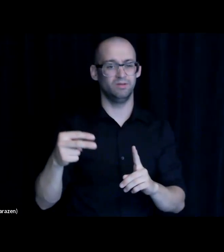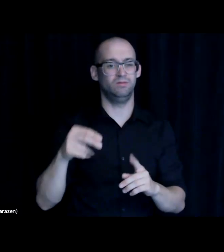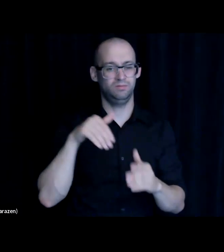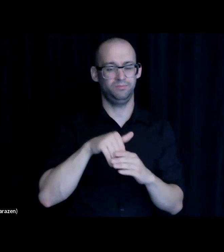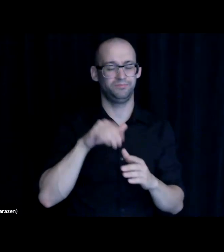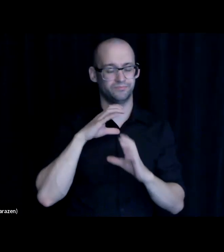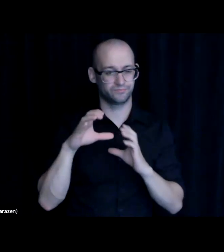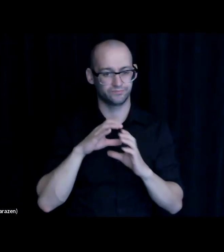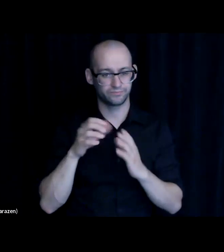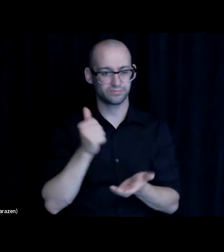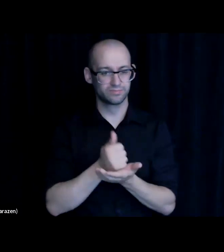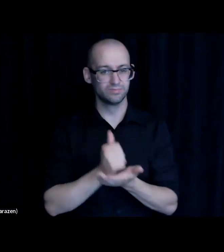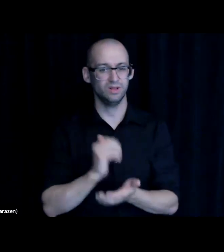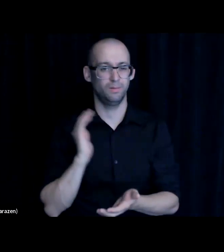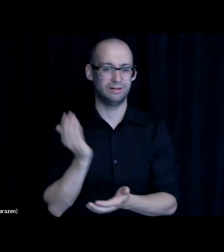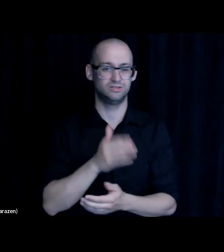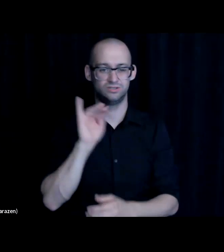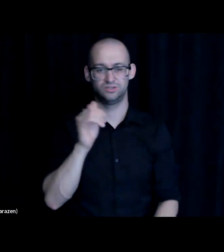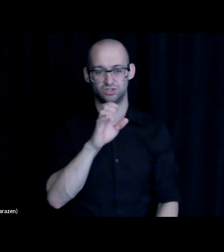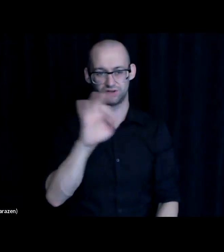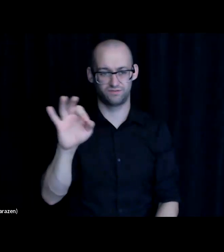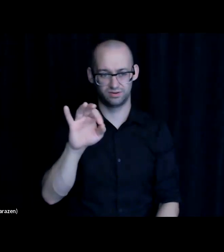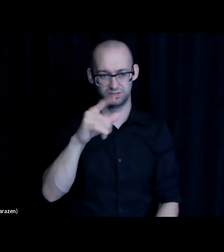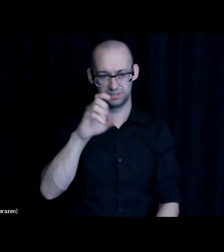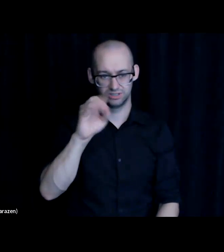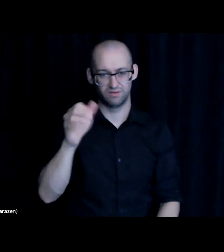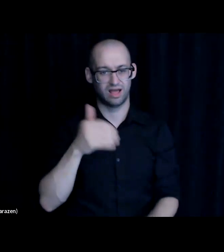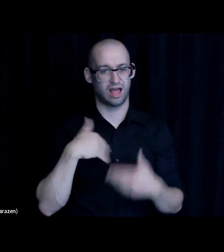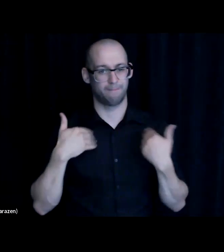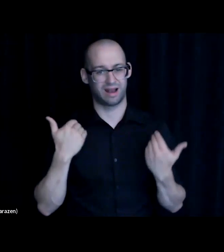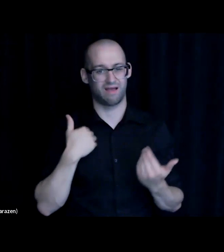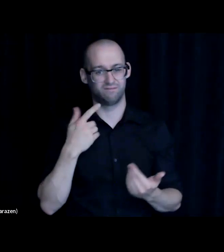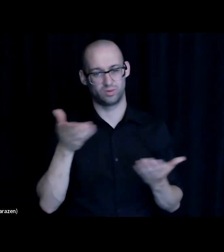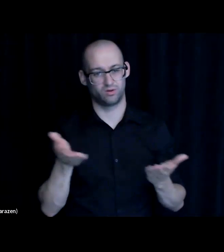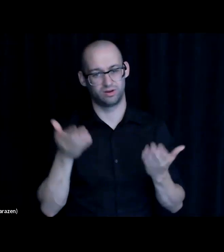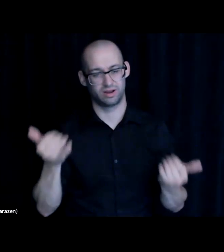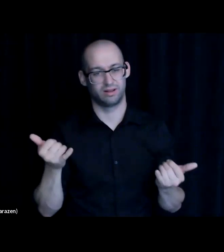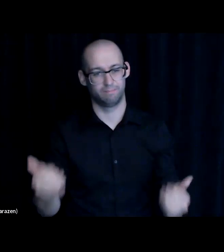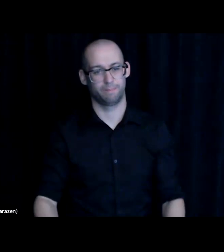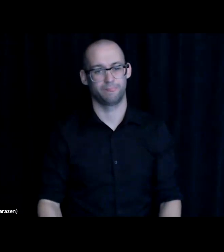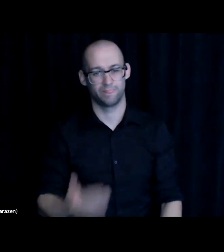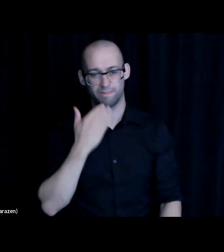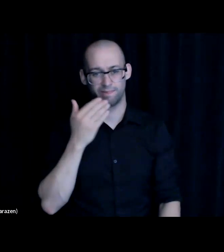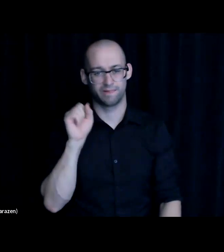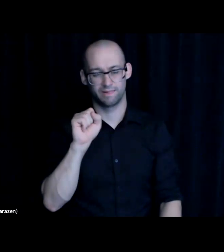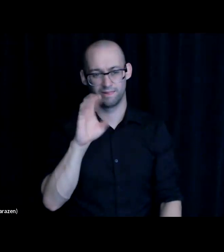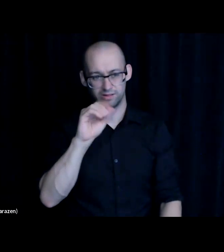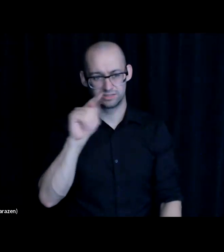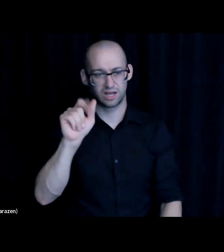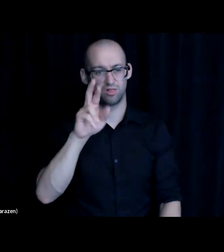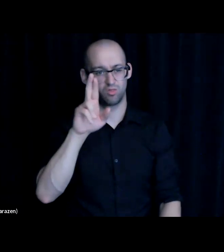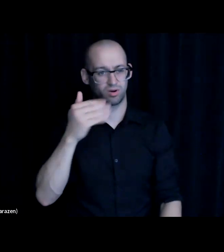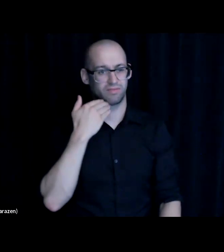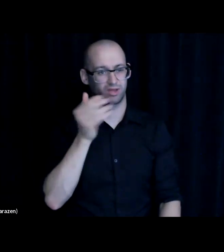help round this out. So Jeff, happy to have you here today. Thanks, Laura, and thanks, Scott, and thanks everyone who's on